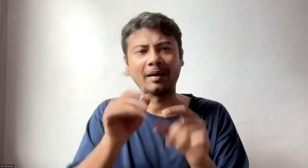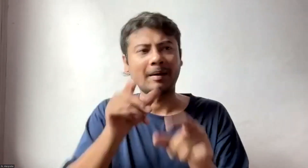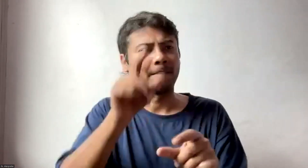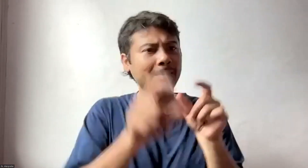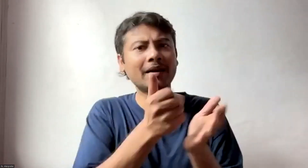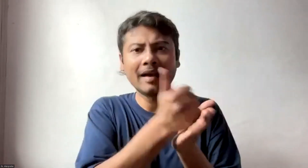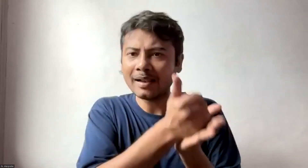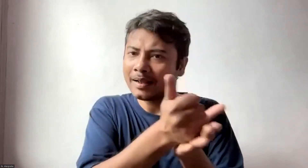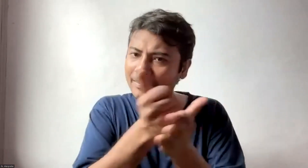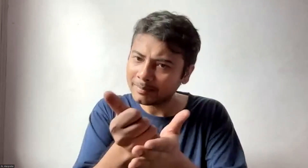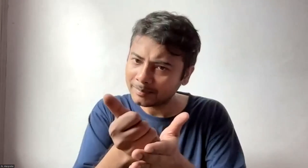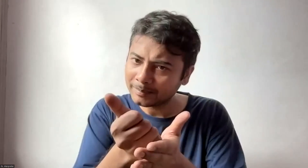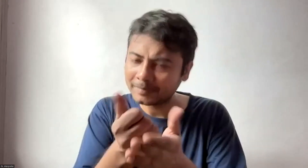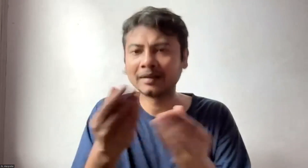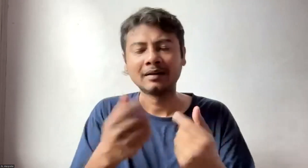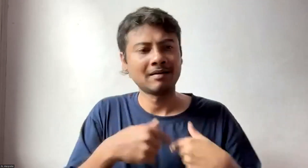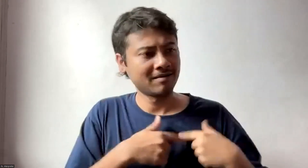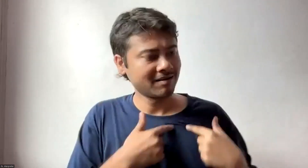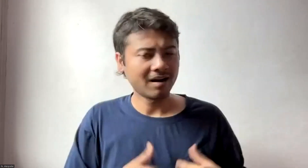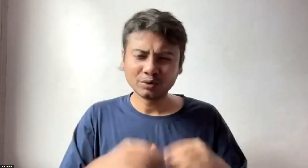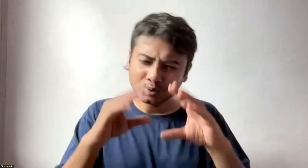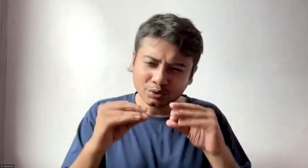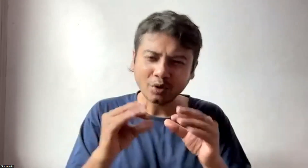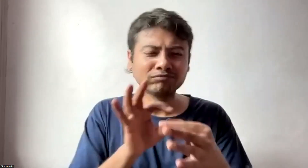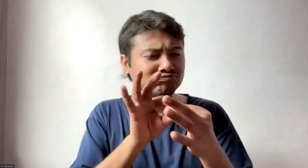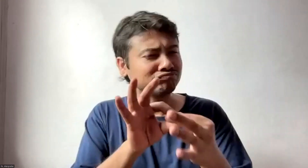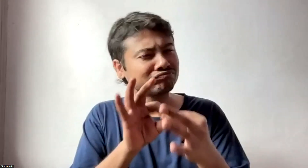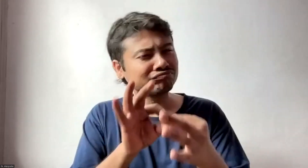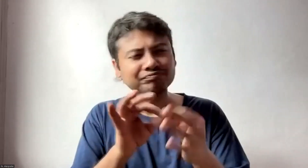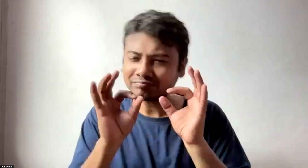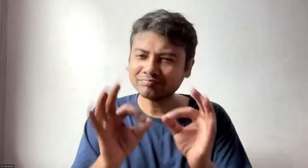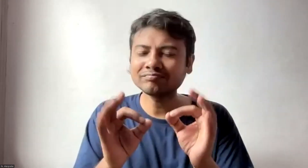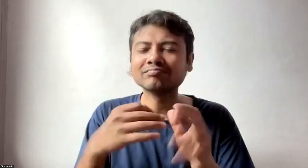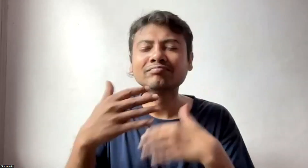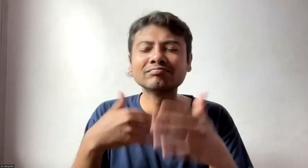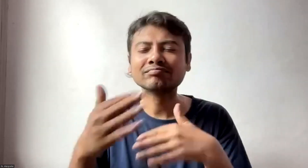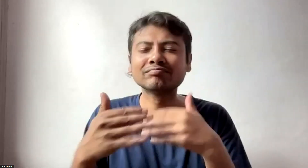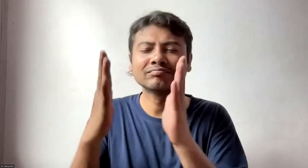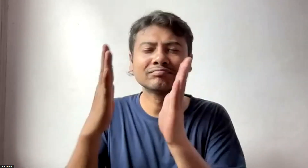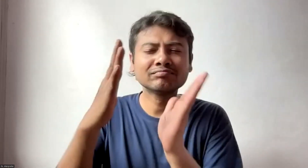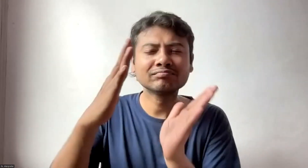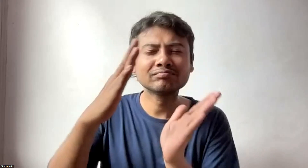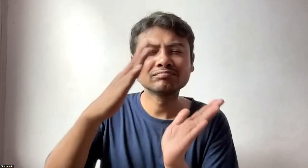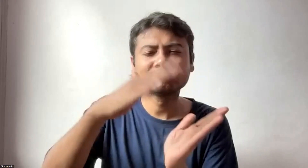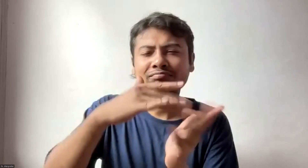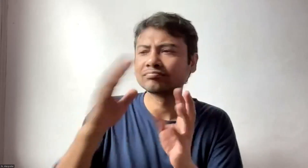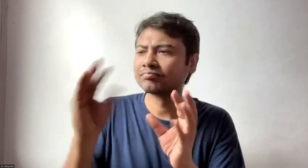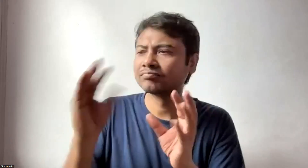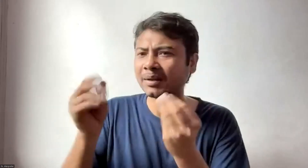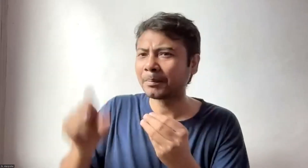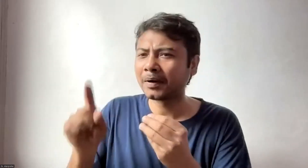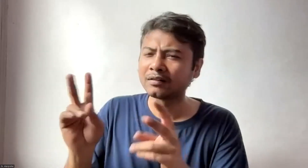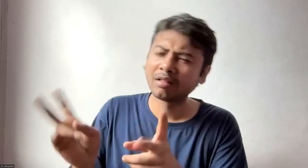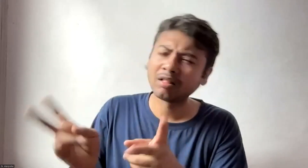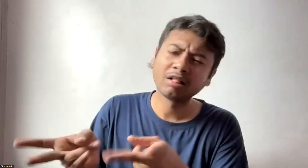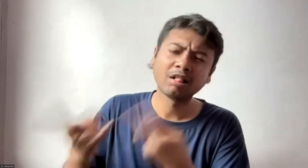kind, and something triggers in our life. Somebody says something bad to us, and all our poison